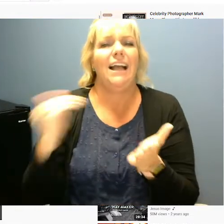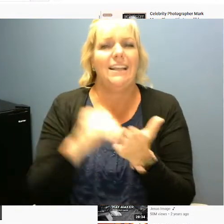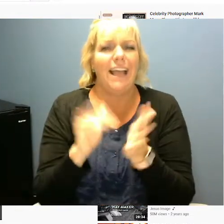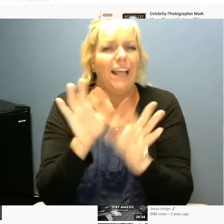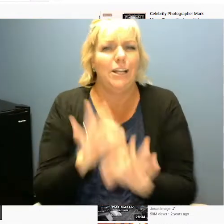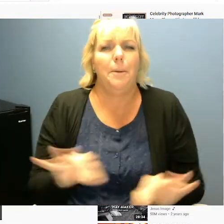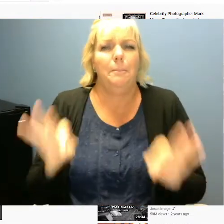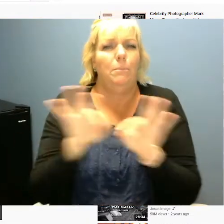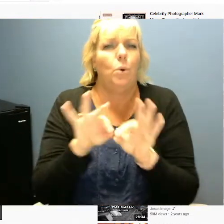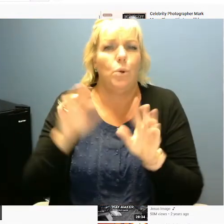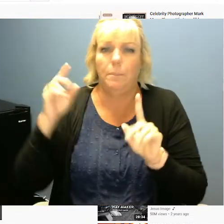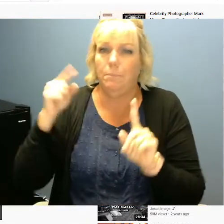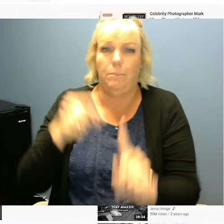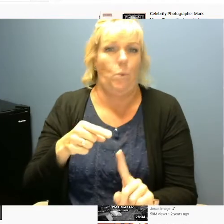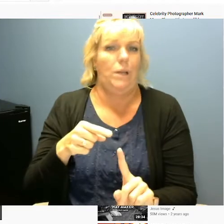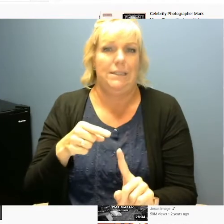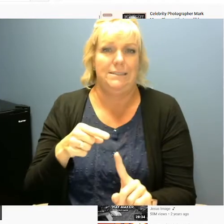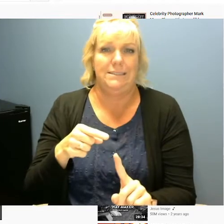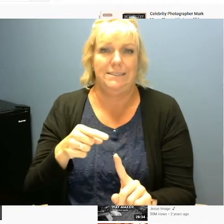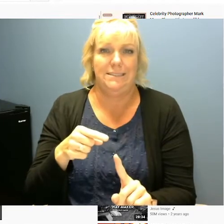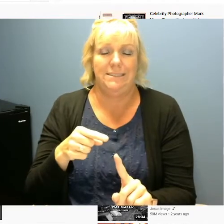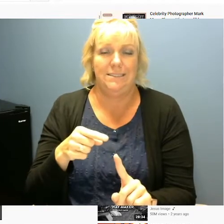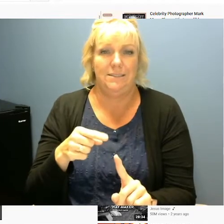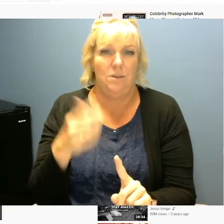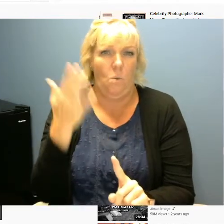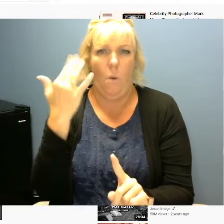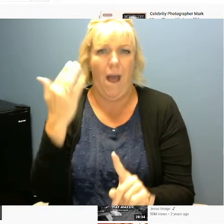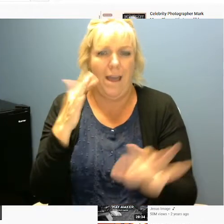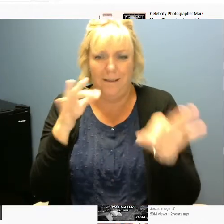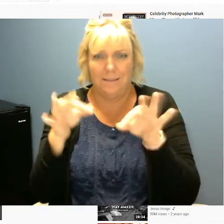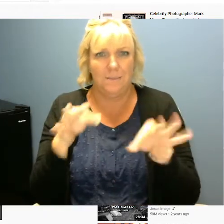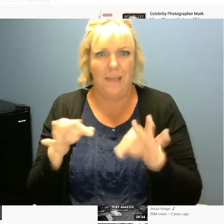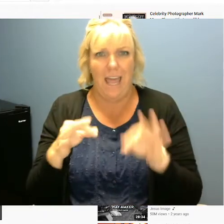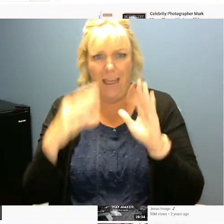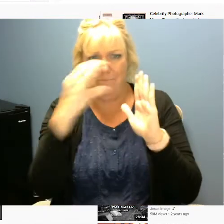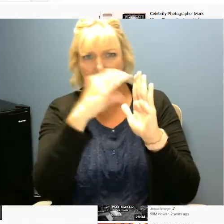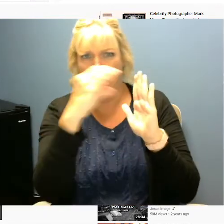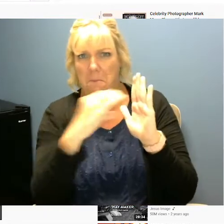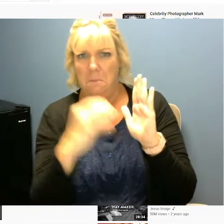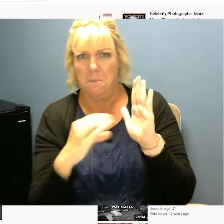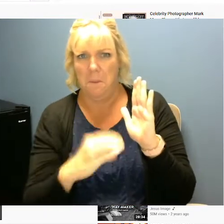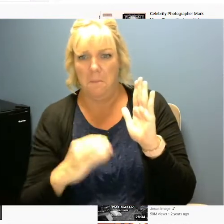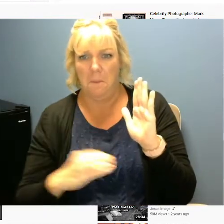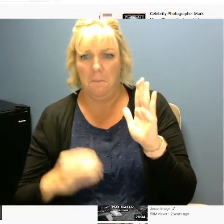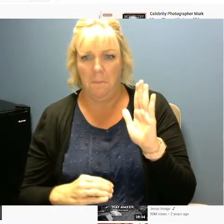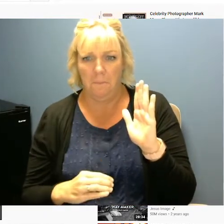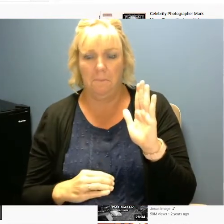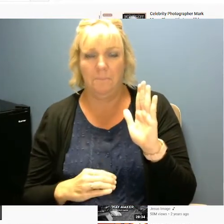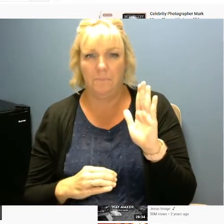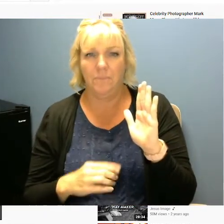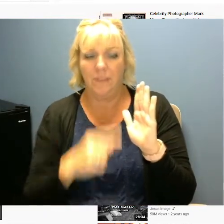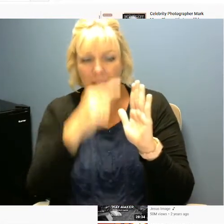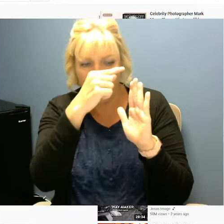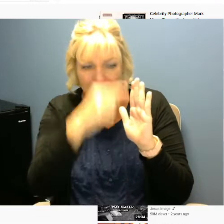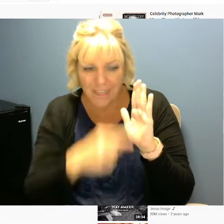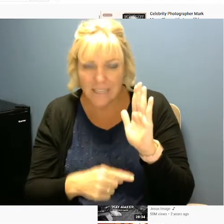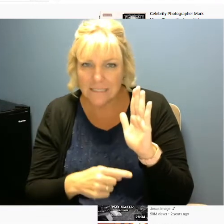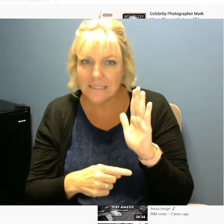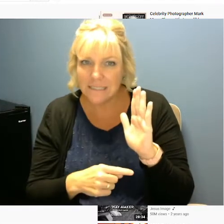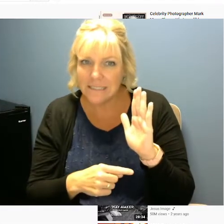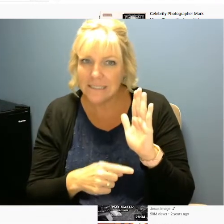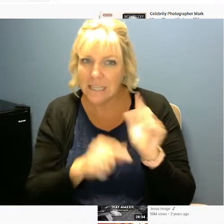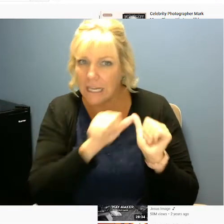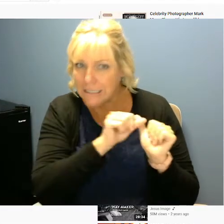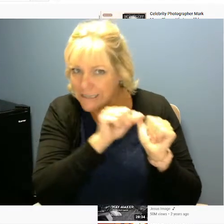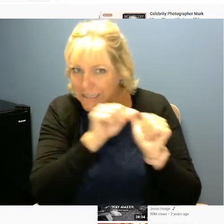key point for including this body of liberties is because it continues that tradition that we saw right from